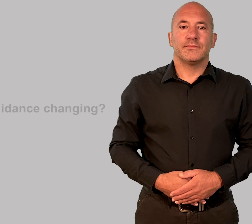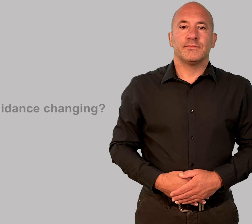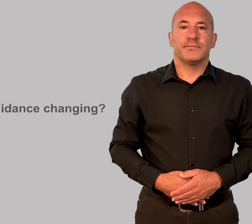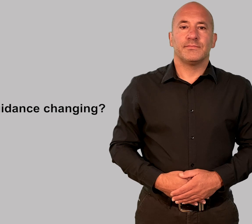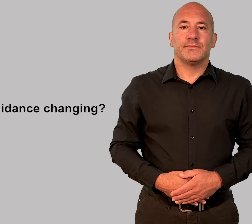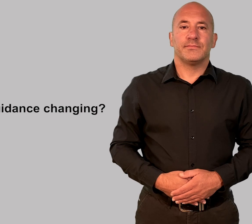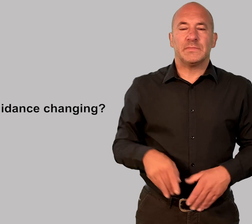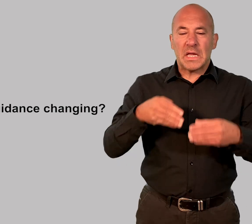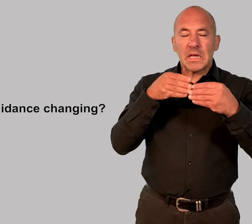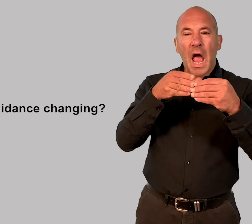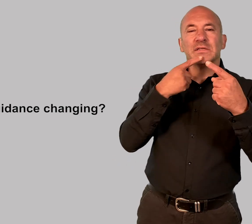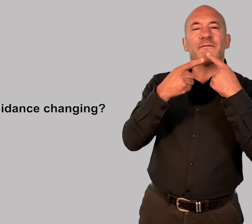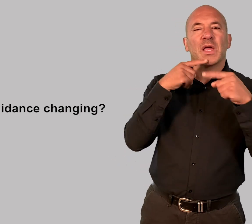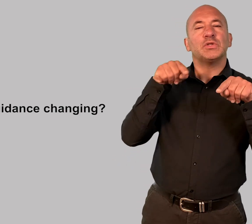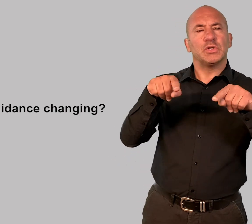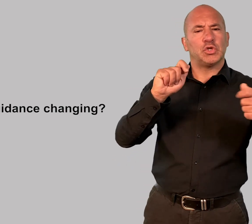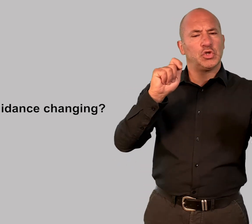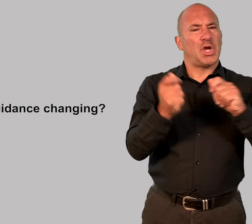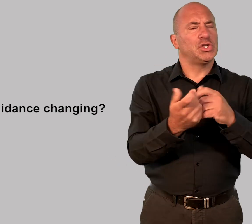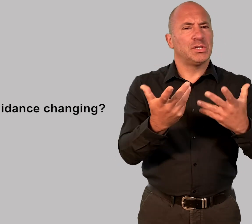Why is the guidance changing?